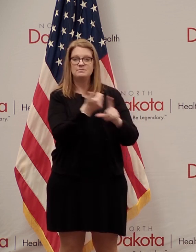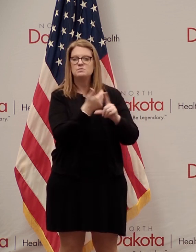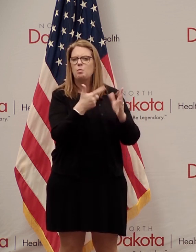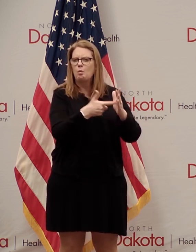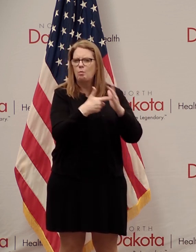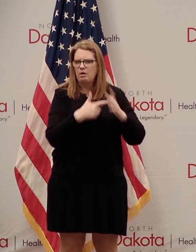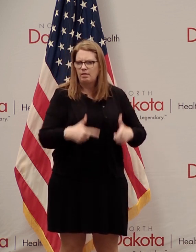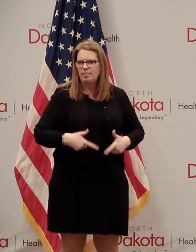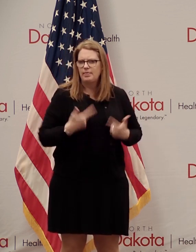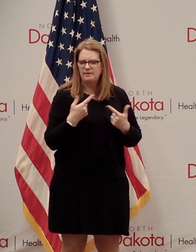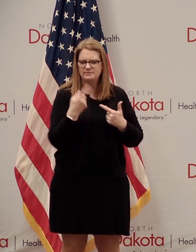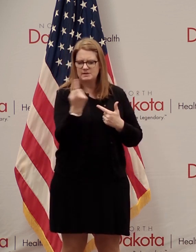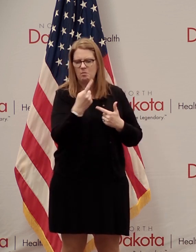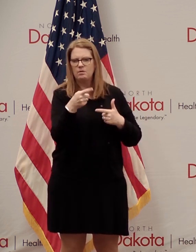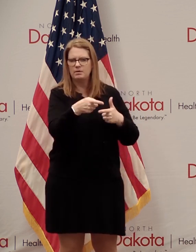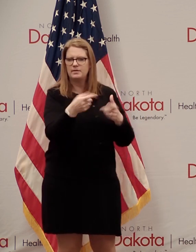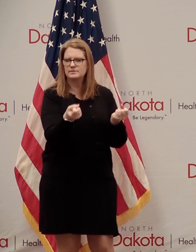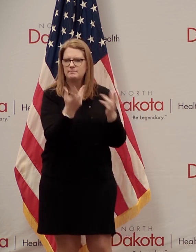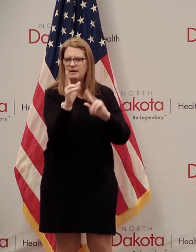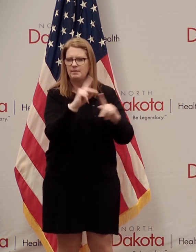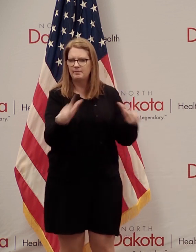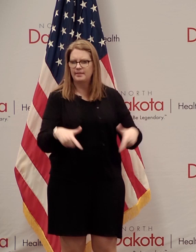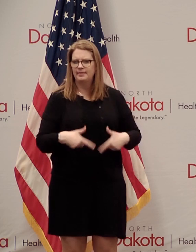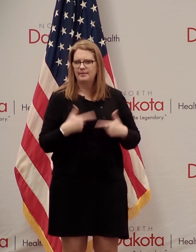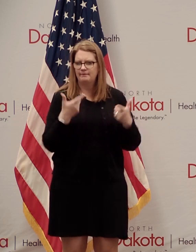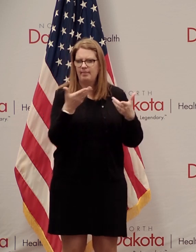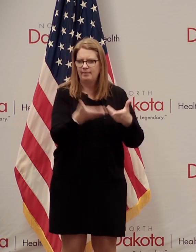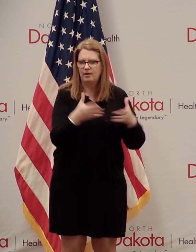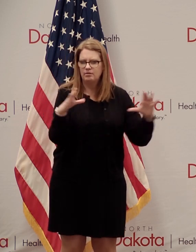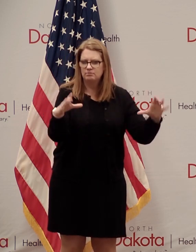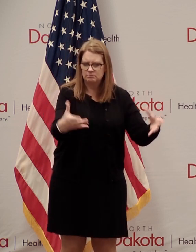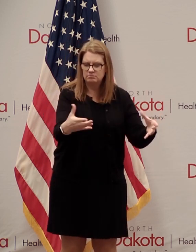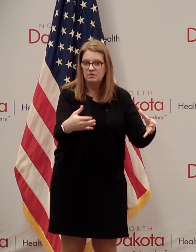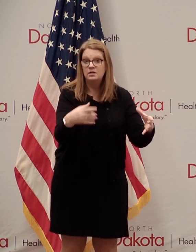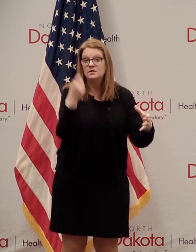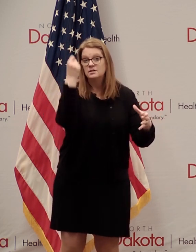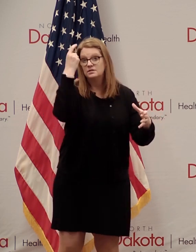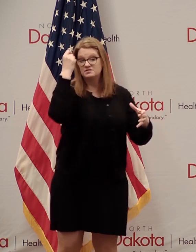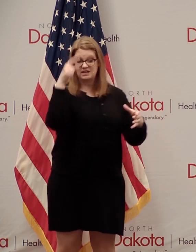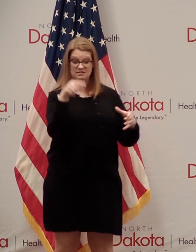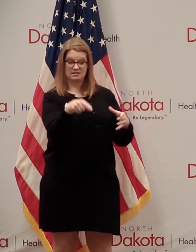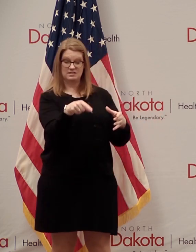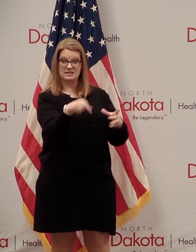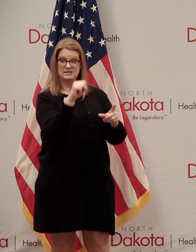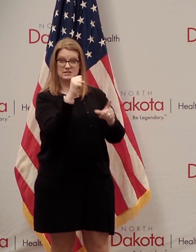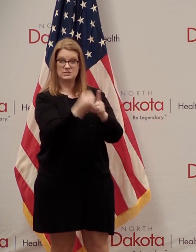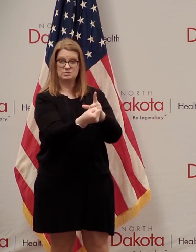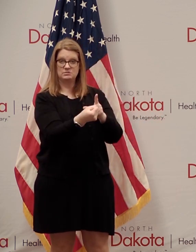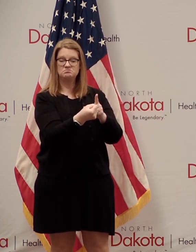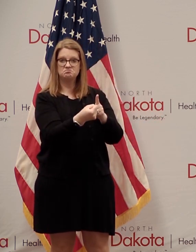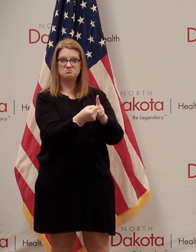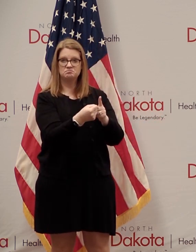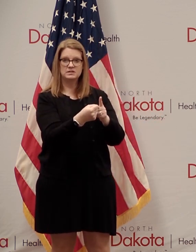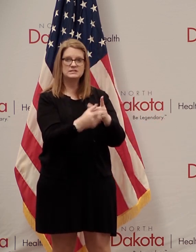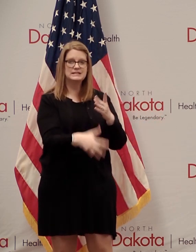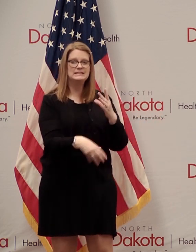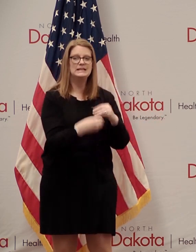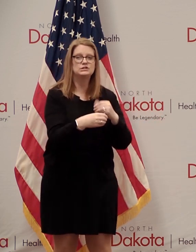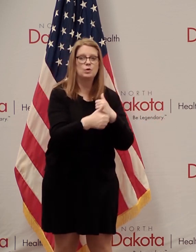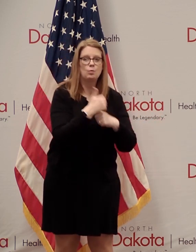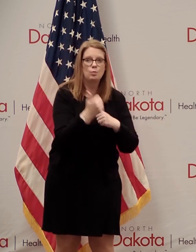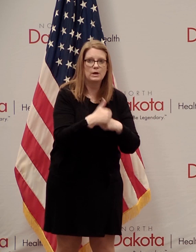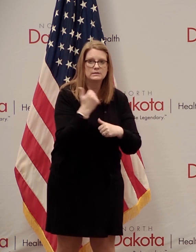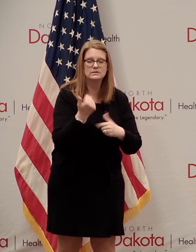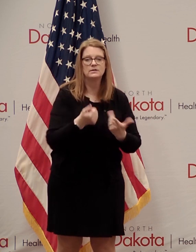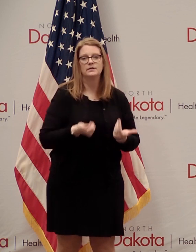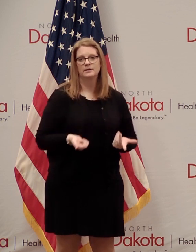setting. Given the virus, we know these settings add additional risk for the residents and their caregivers. We're asking people to